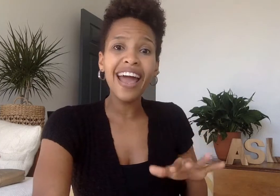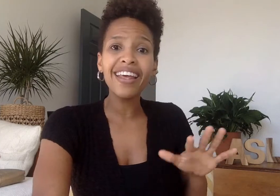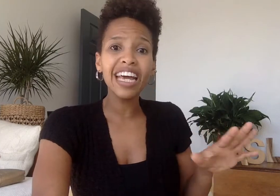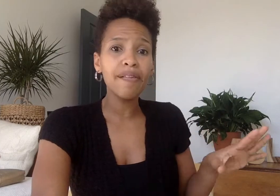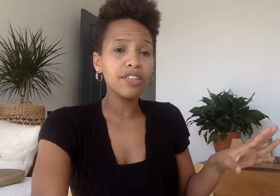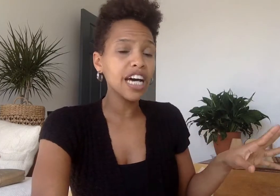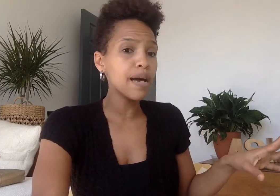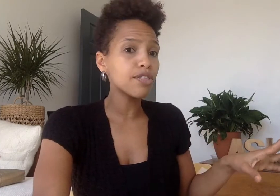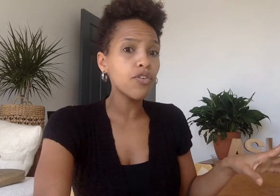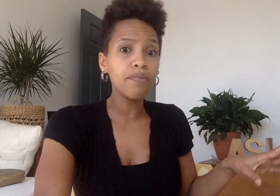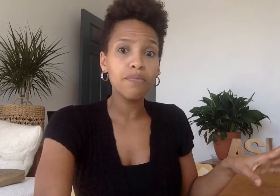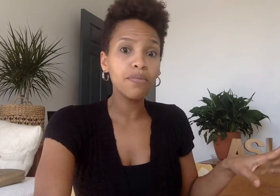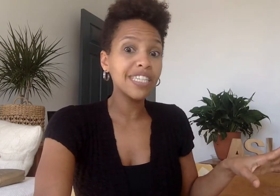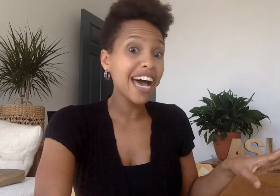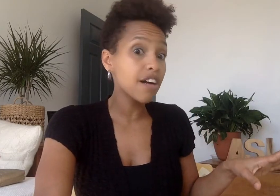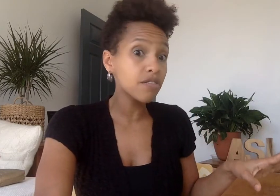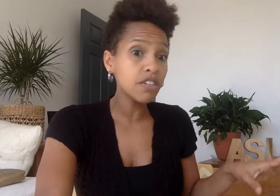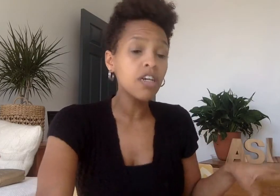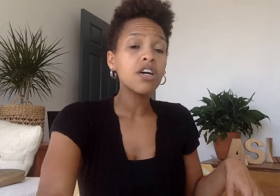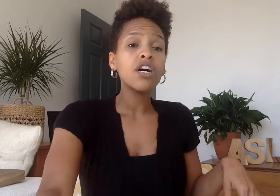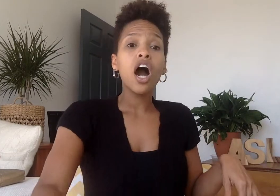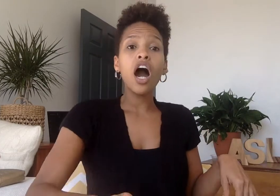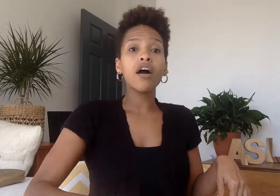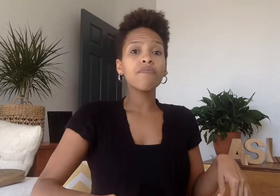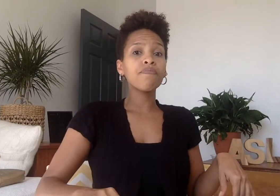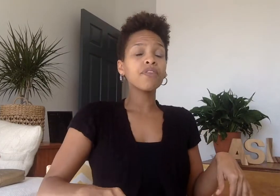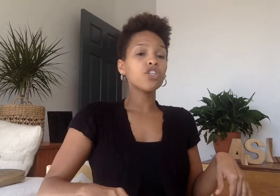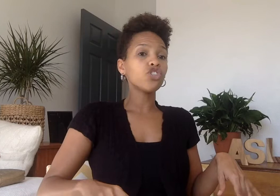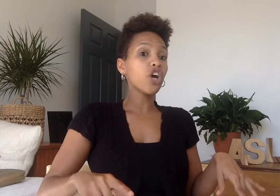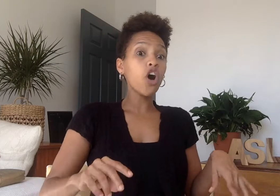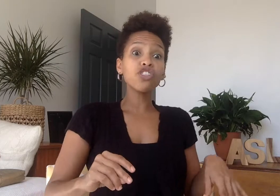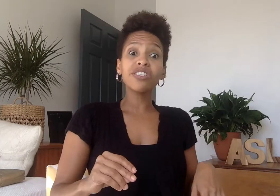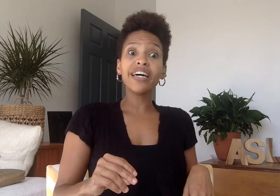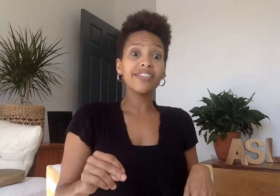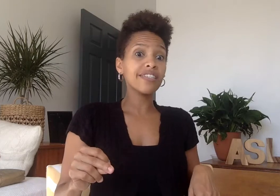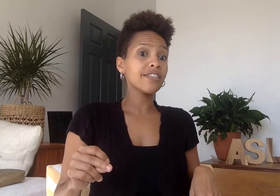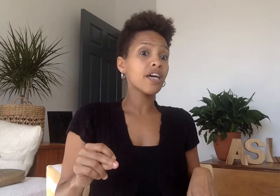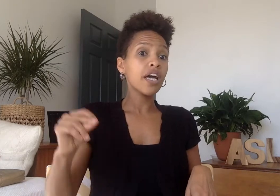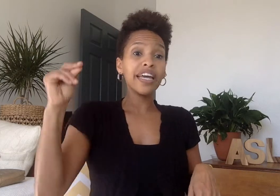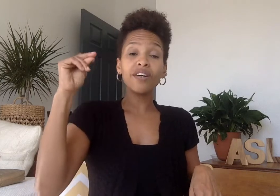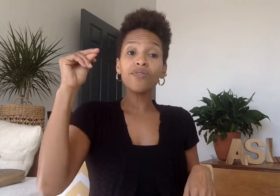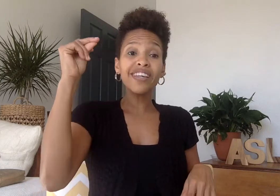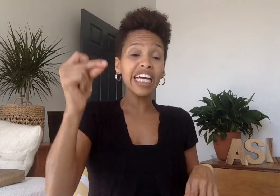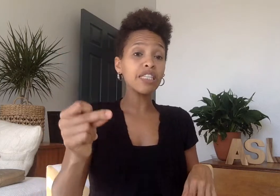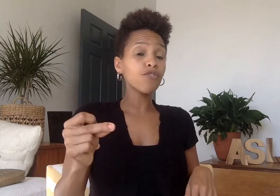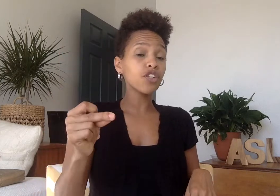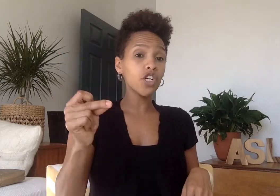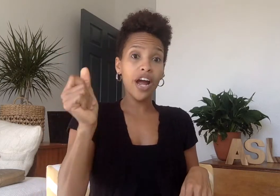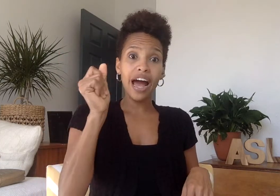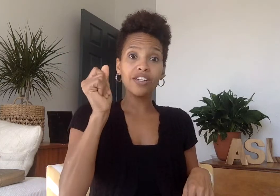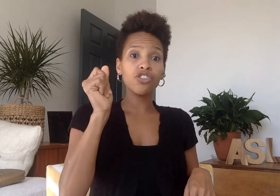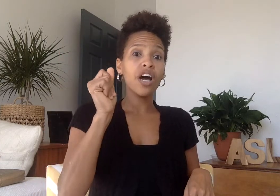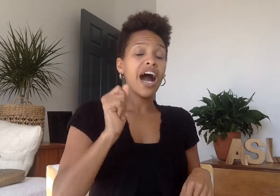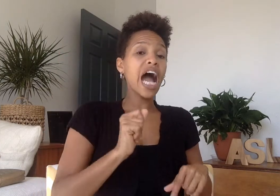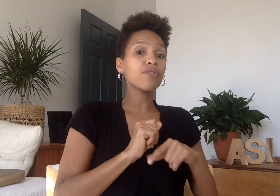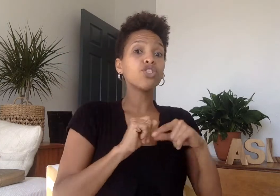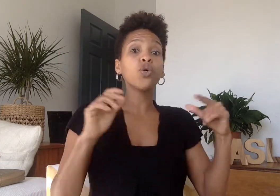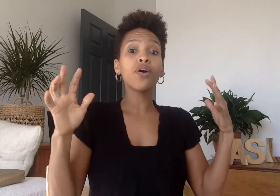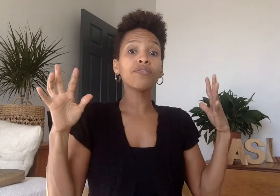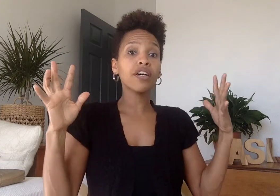anything about time slowing down. All she says is, in those seconds before the crash, I was sure he was going to